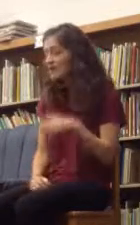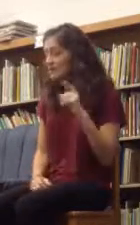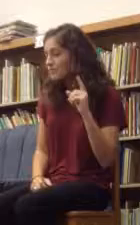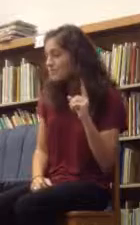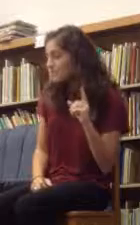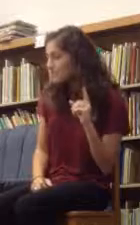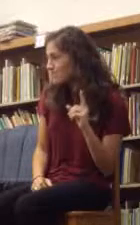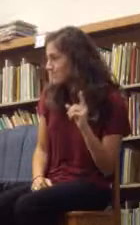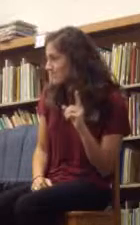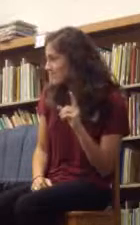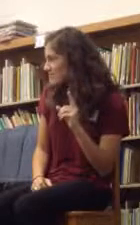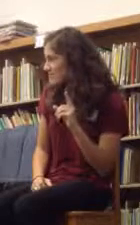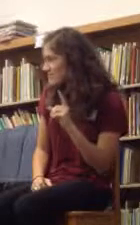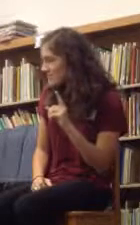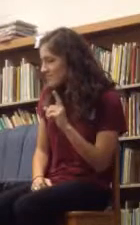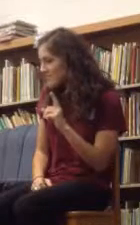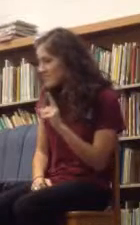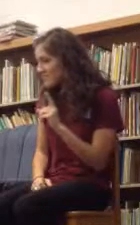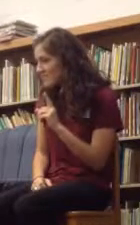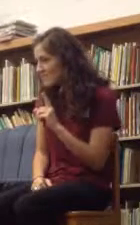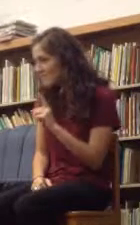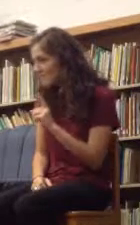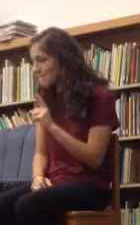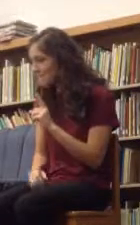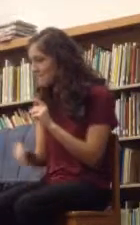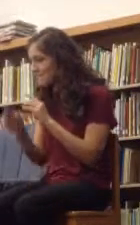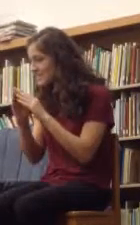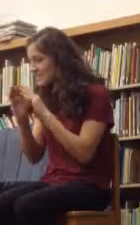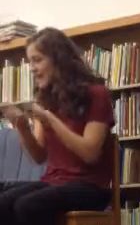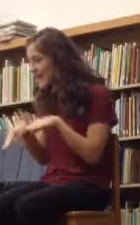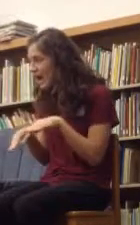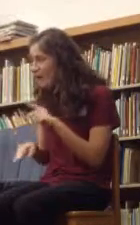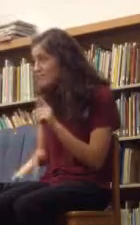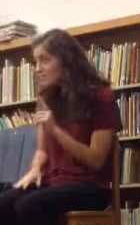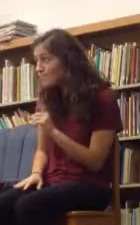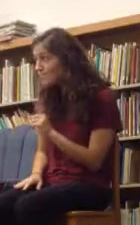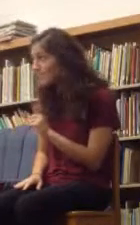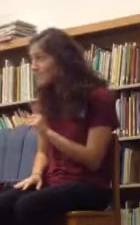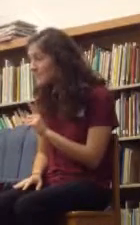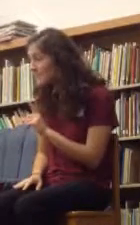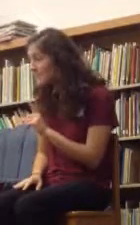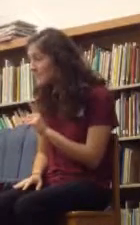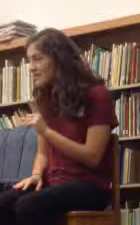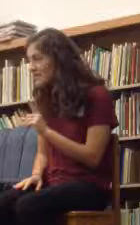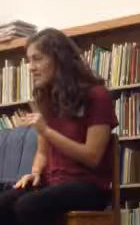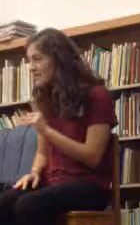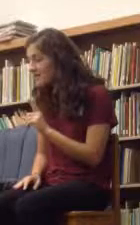Triangle walked up to Square's door and said,